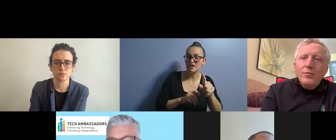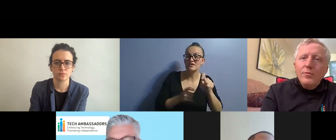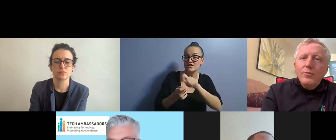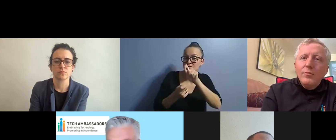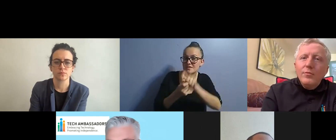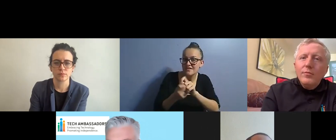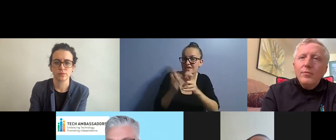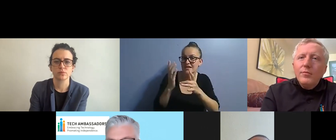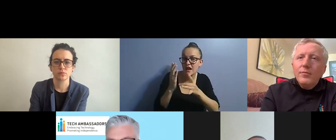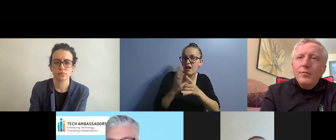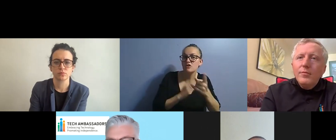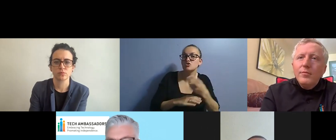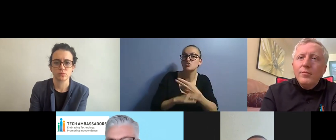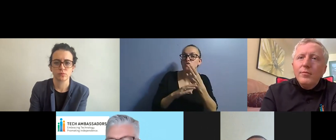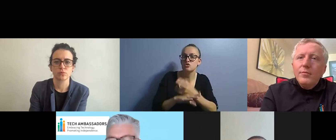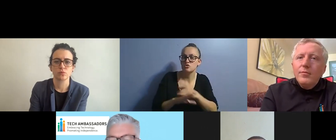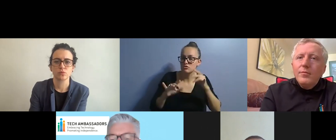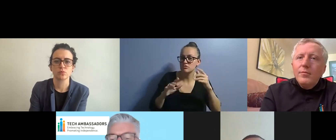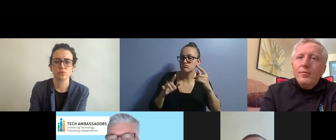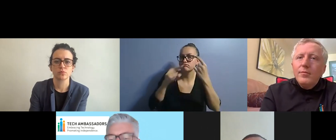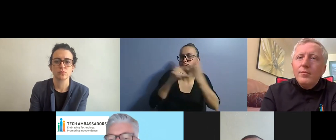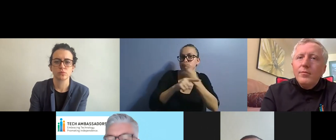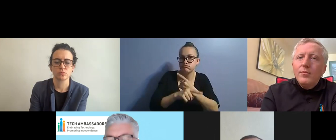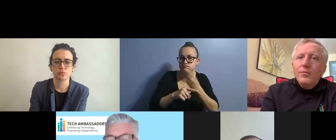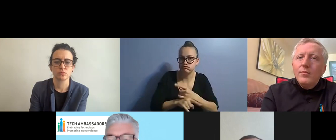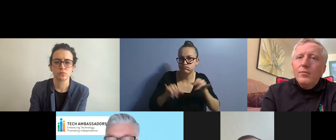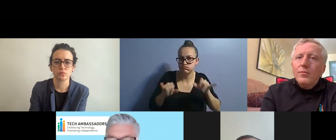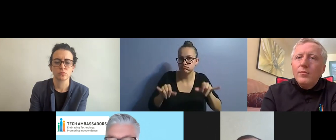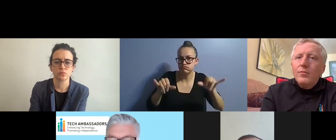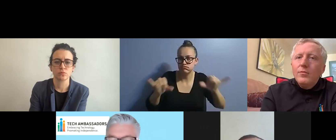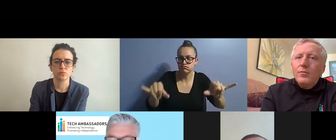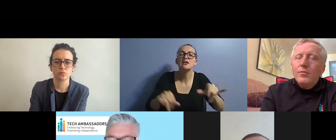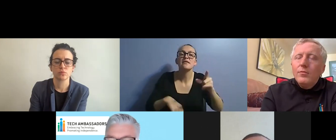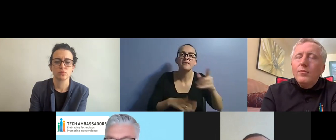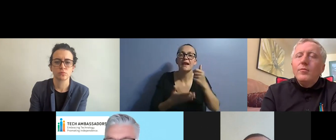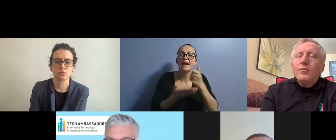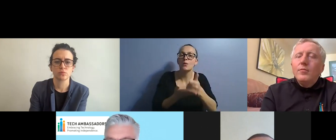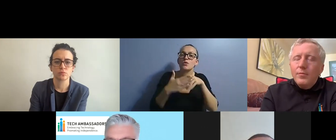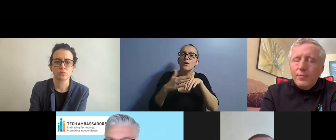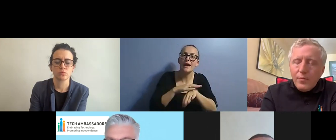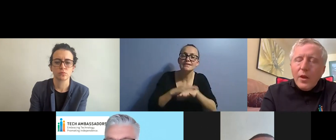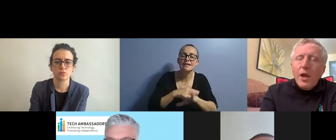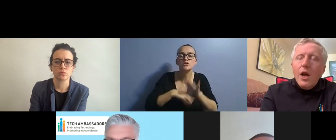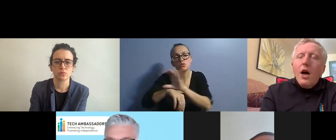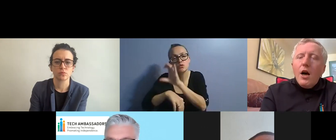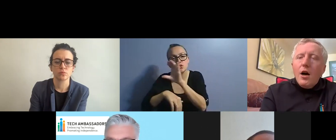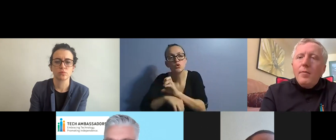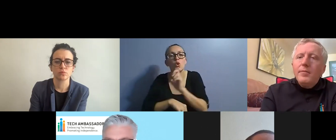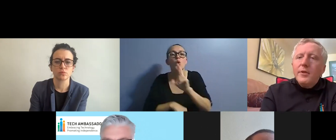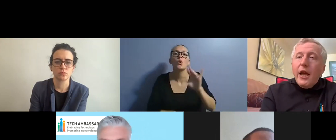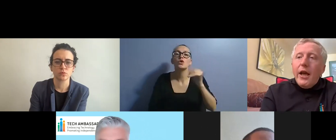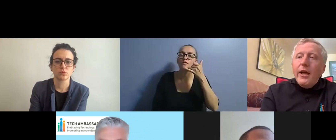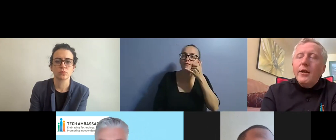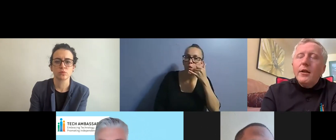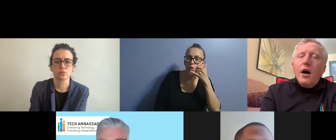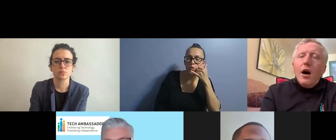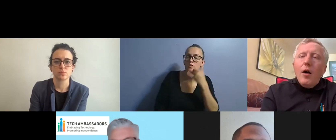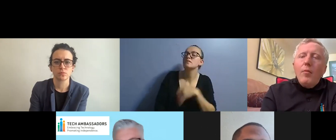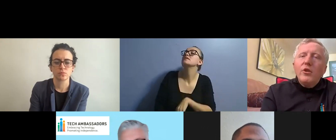on a consistent basis or semi-consistent basis that help you access a computer or a mobile device?